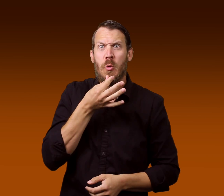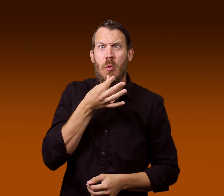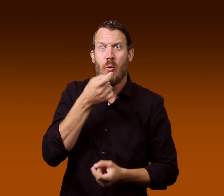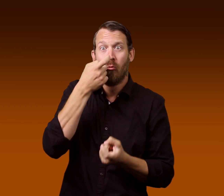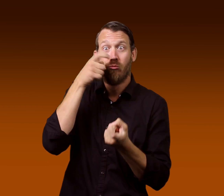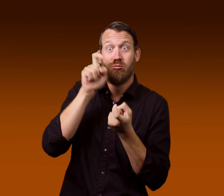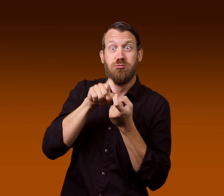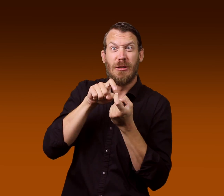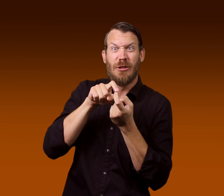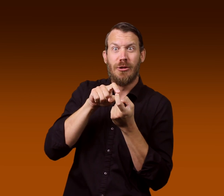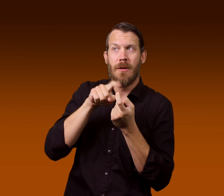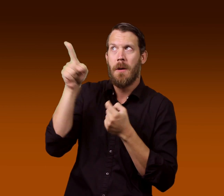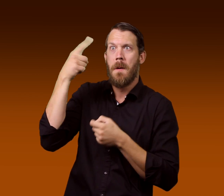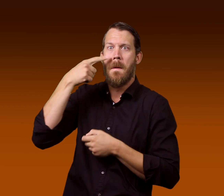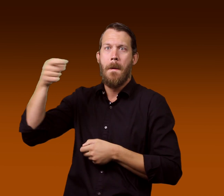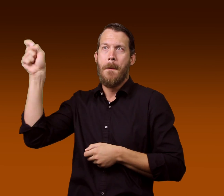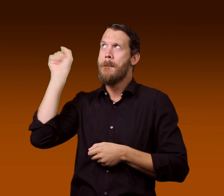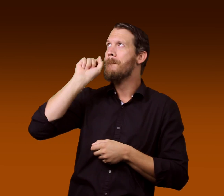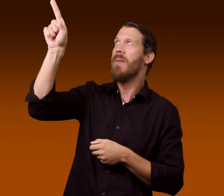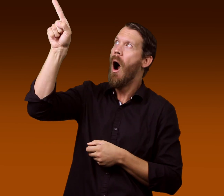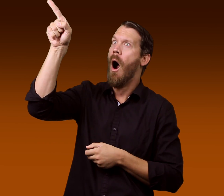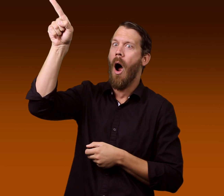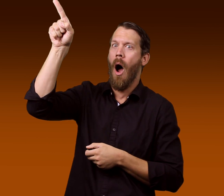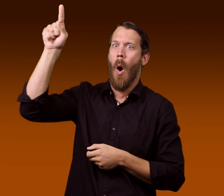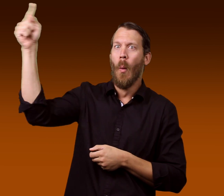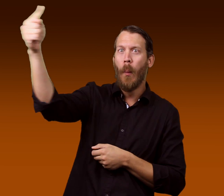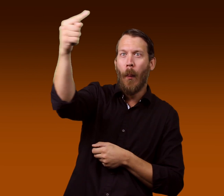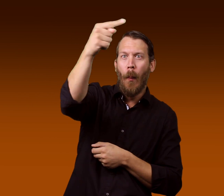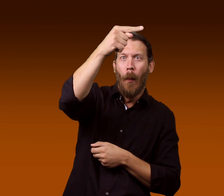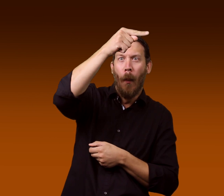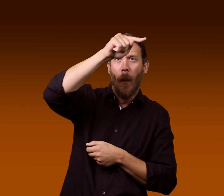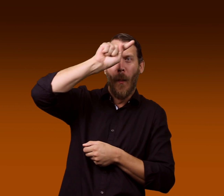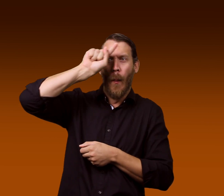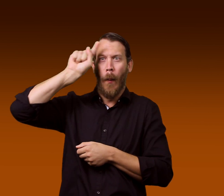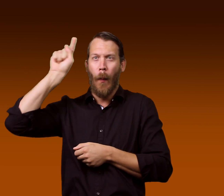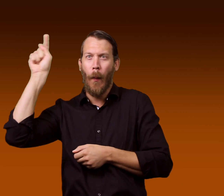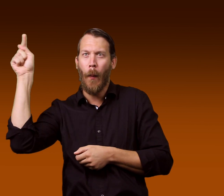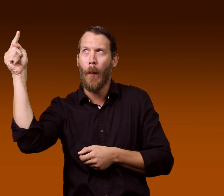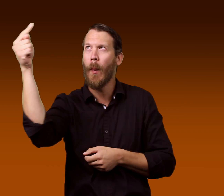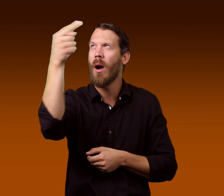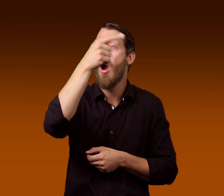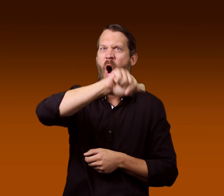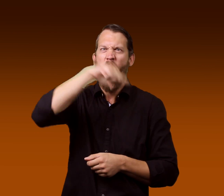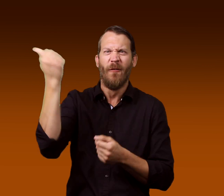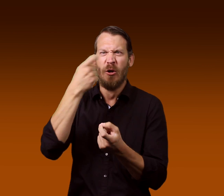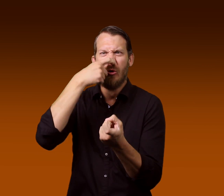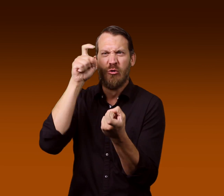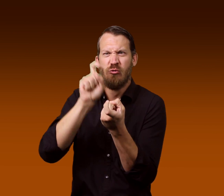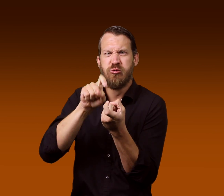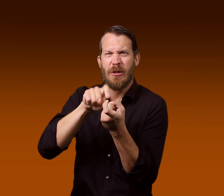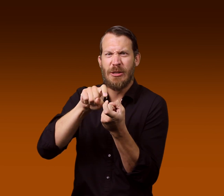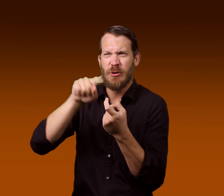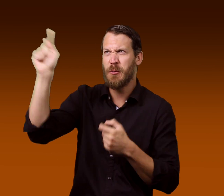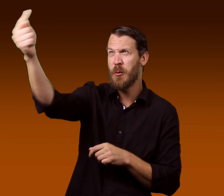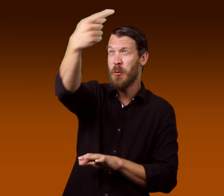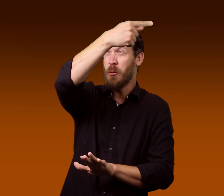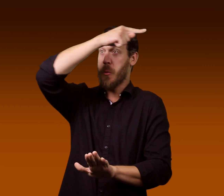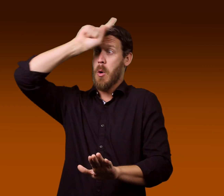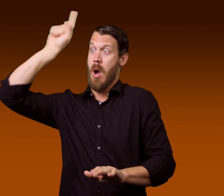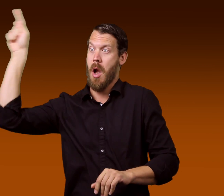Before long, the witch could see a dark form flying overhead. It was another